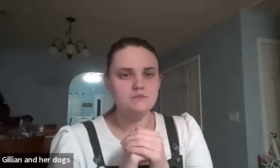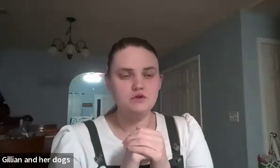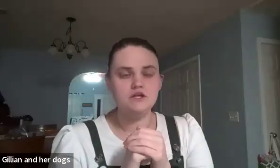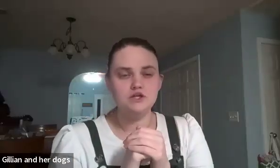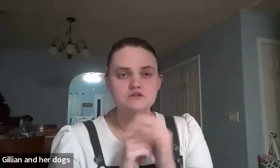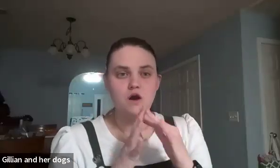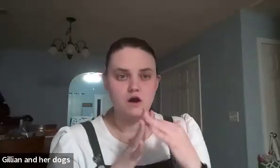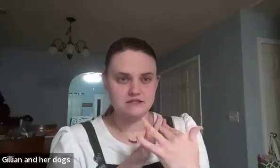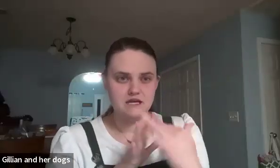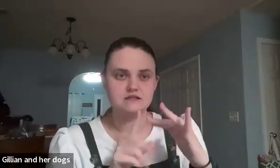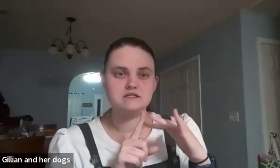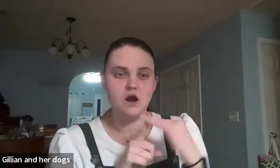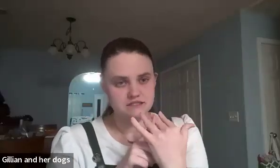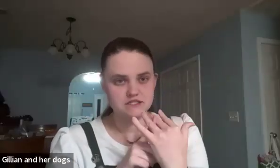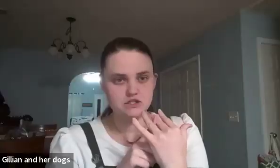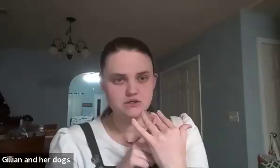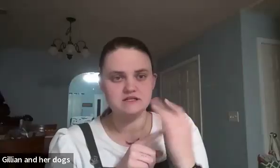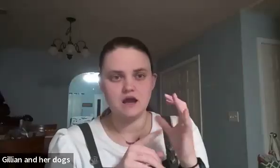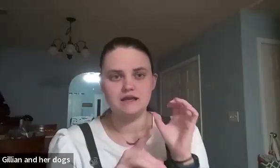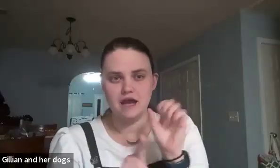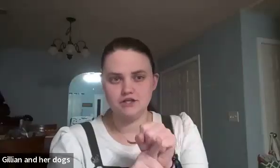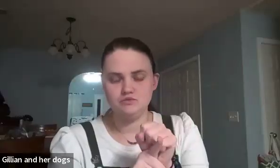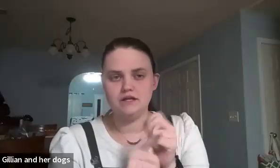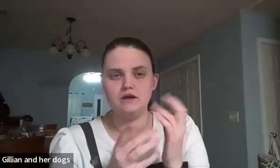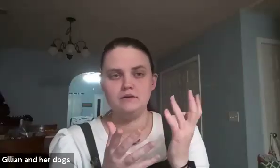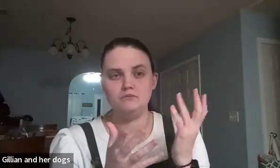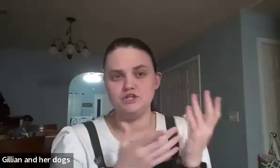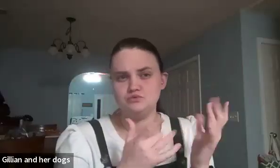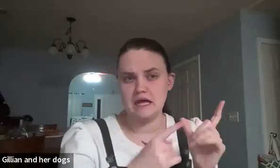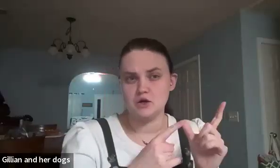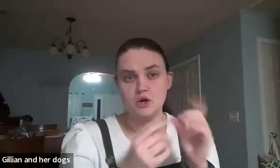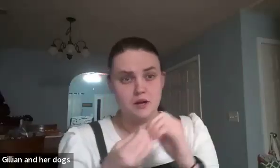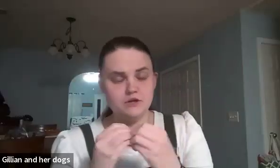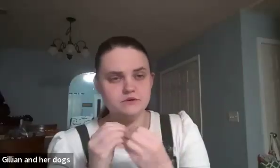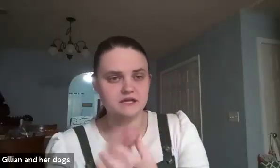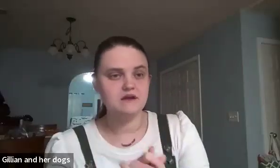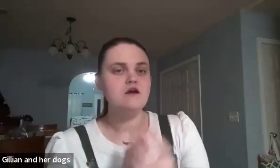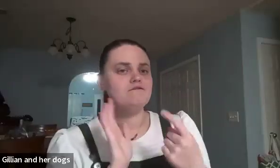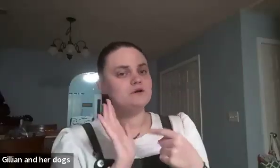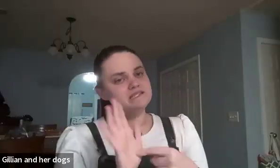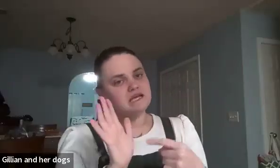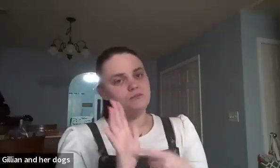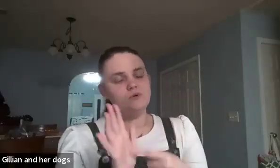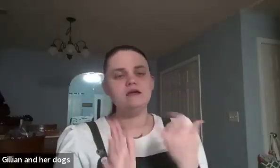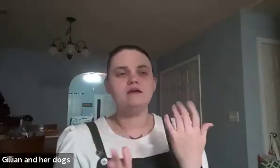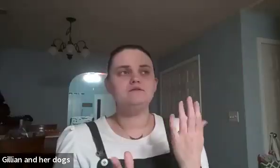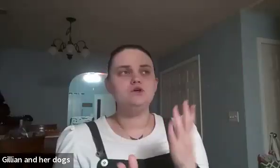time you can use context clues to kind of catch what which letter or number it would be. For example, if you